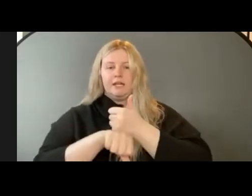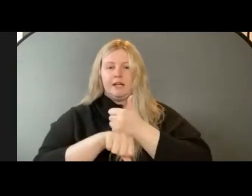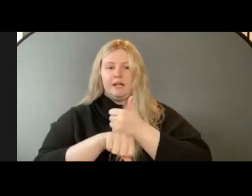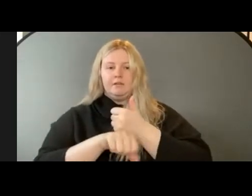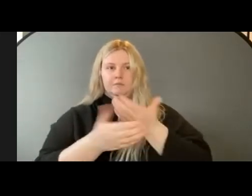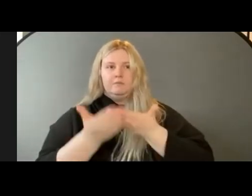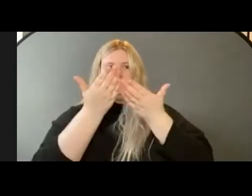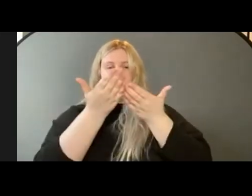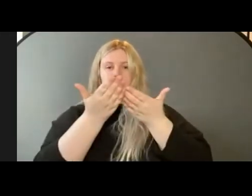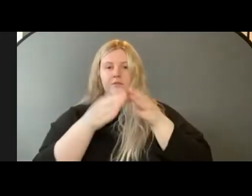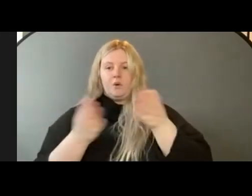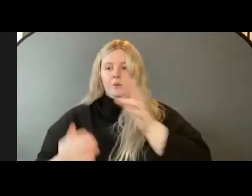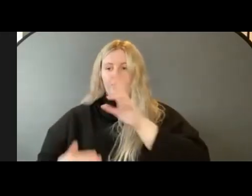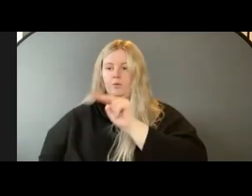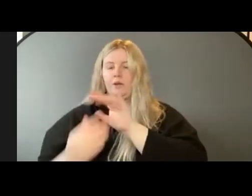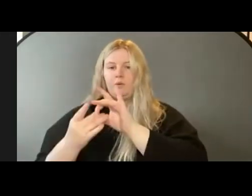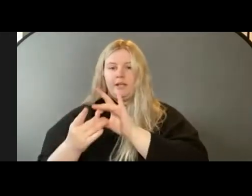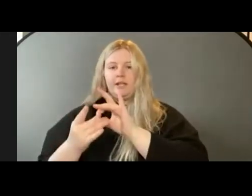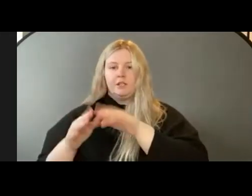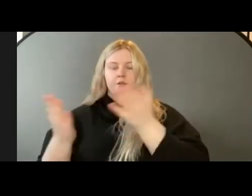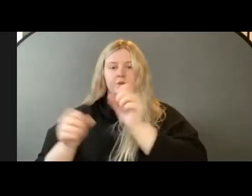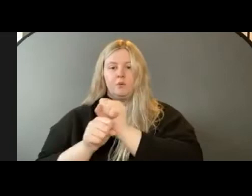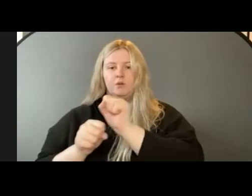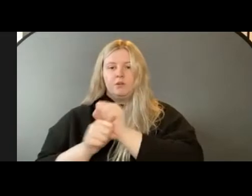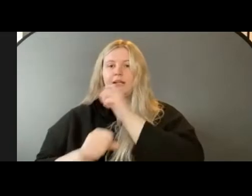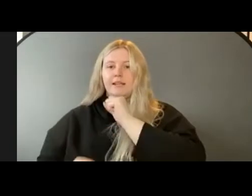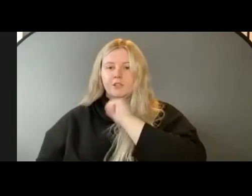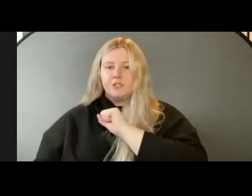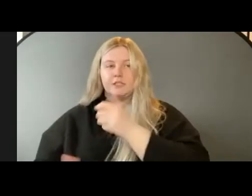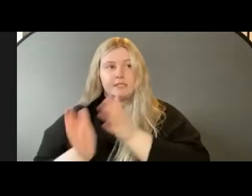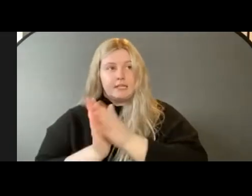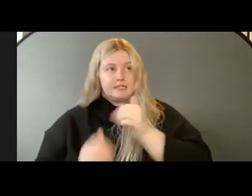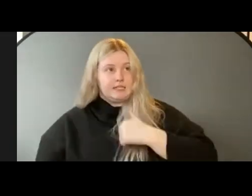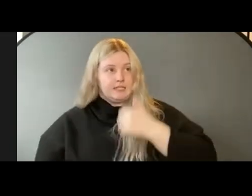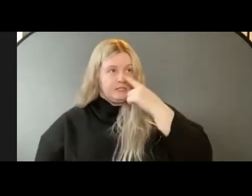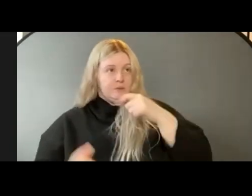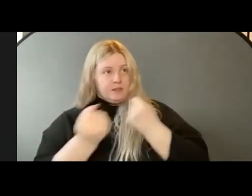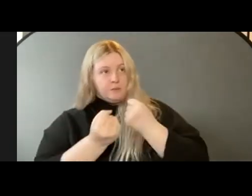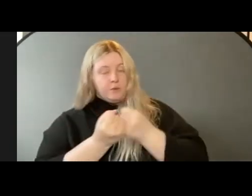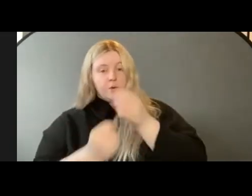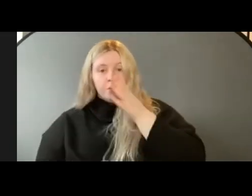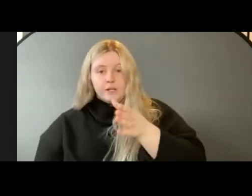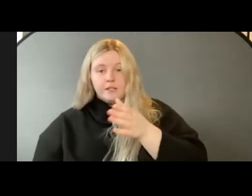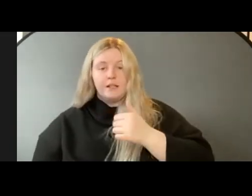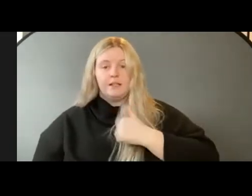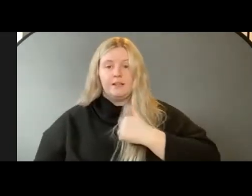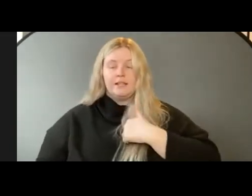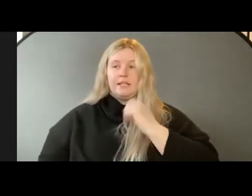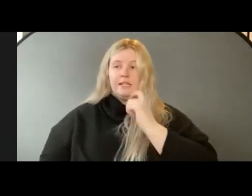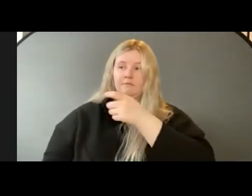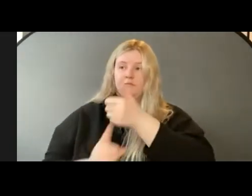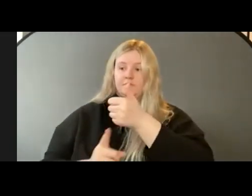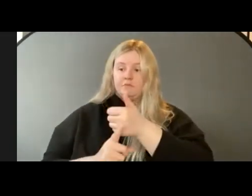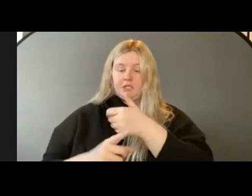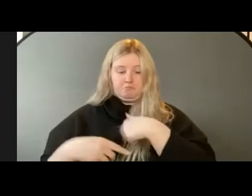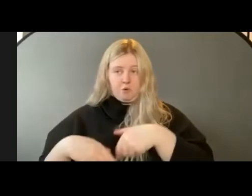Open-Ended Working Group on Aging, asking Canada to support, and the Canadian delegate mentioned that the door was open for